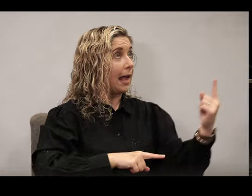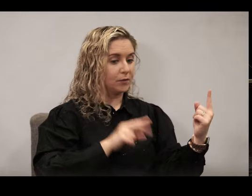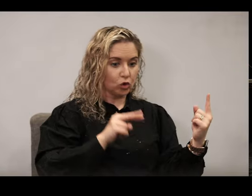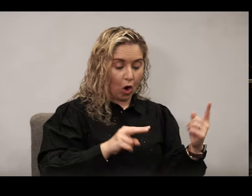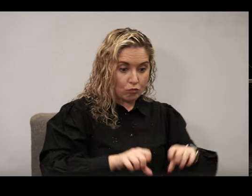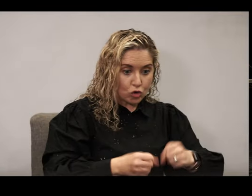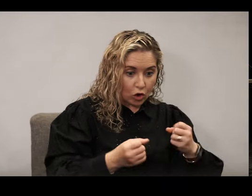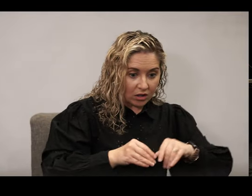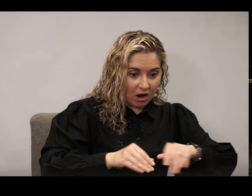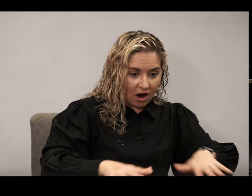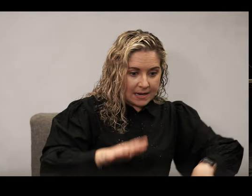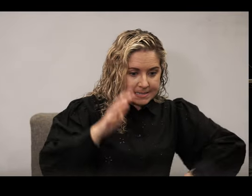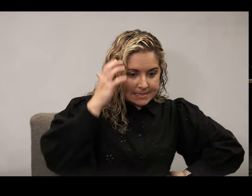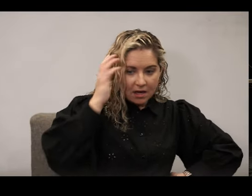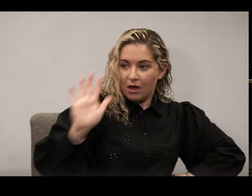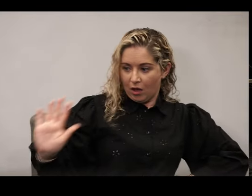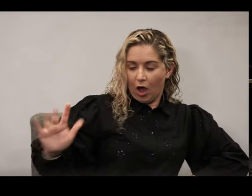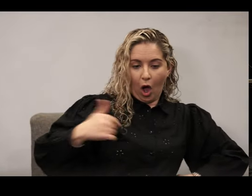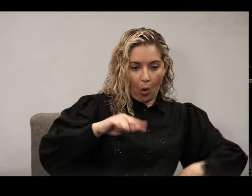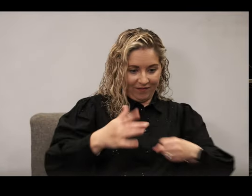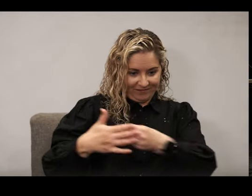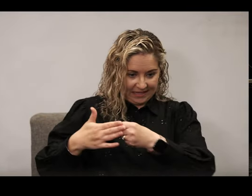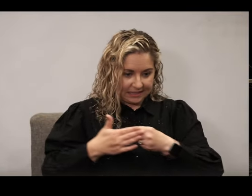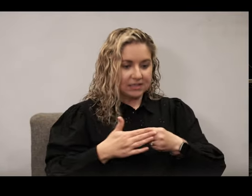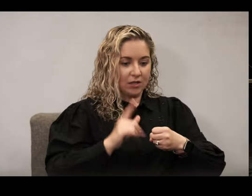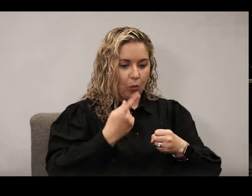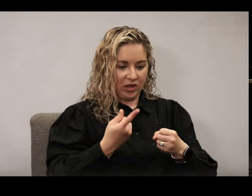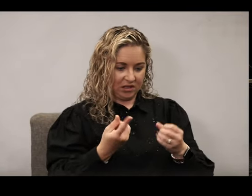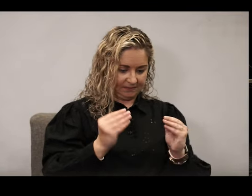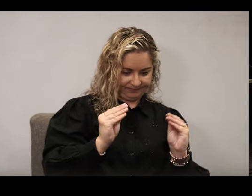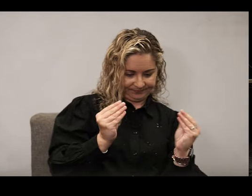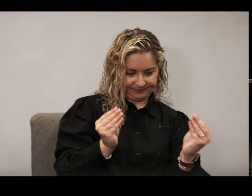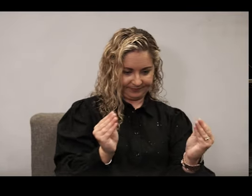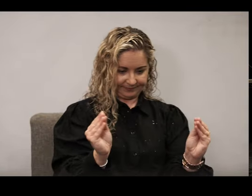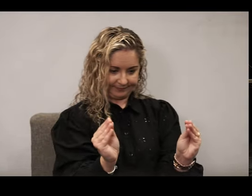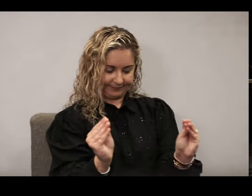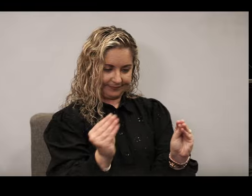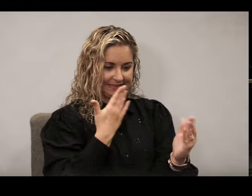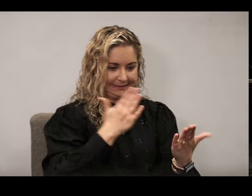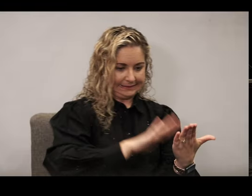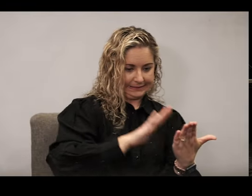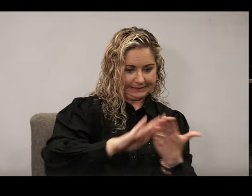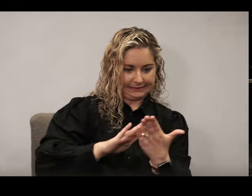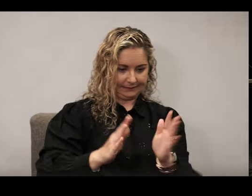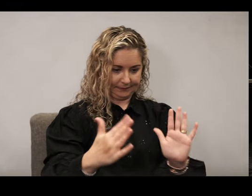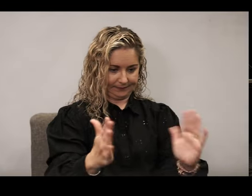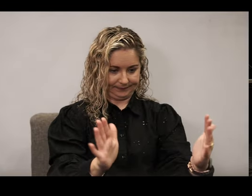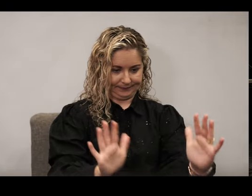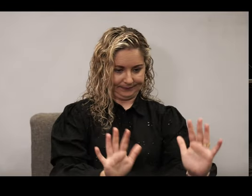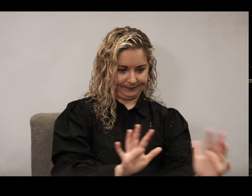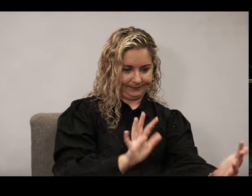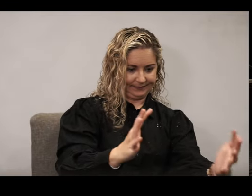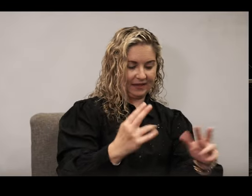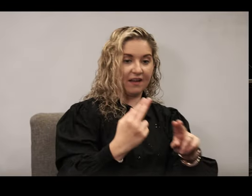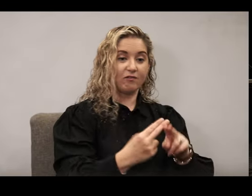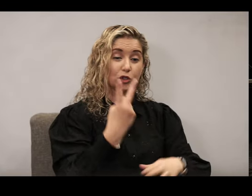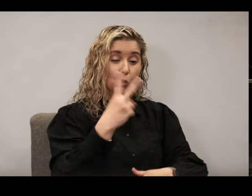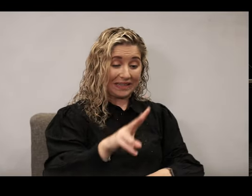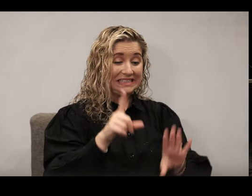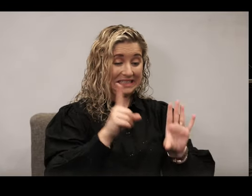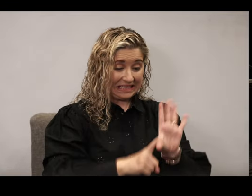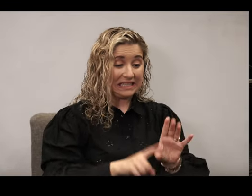this ceramic cement to put the jigsaw back together. And for the next 20 years, it sat there ugly